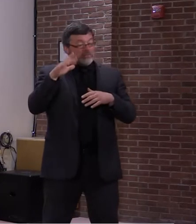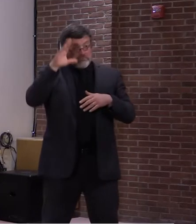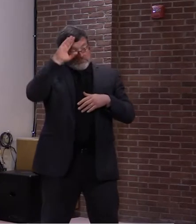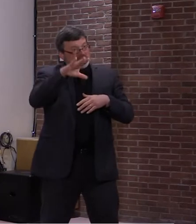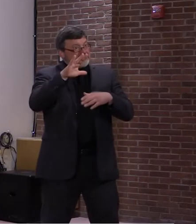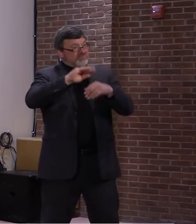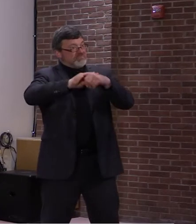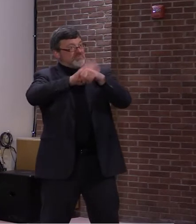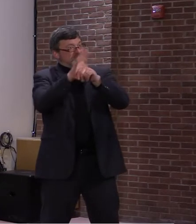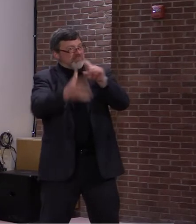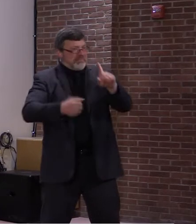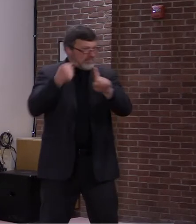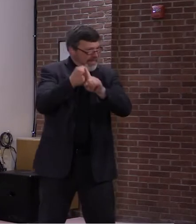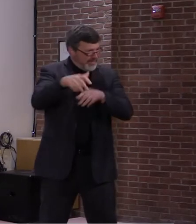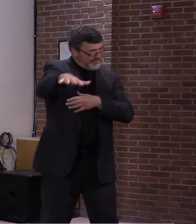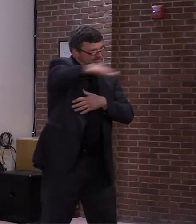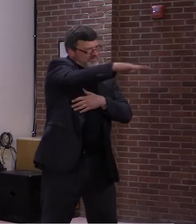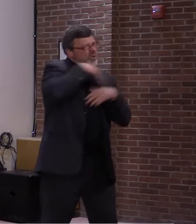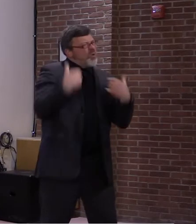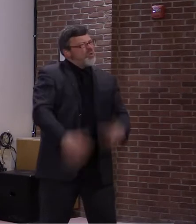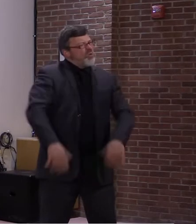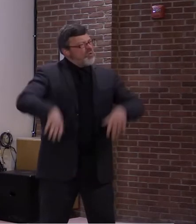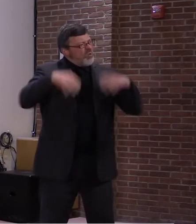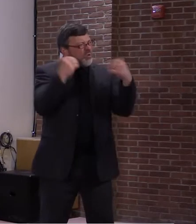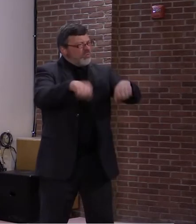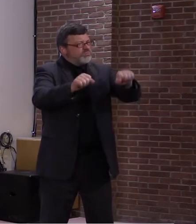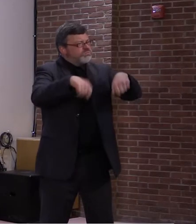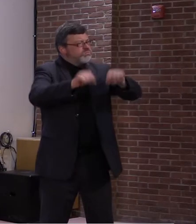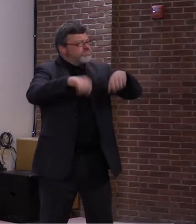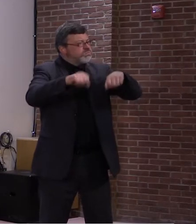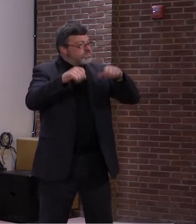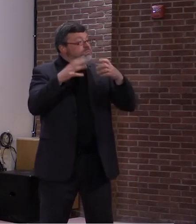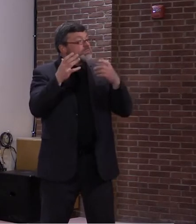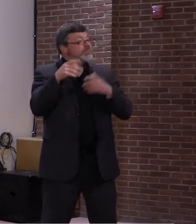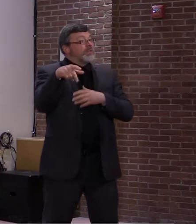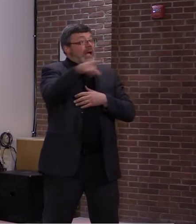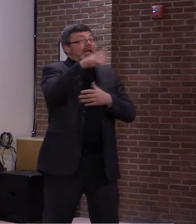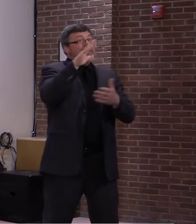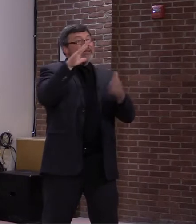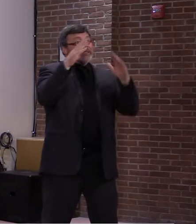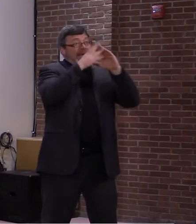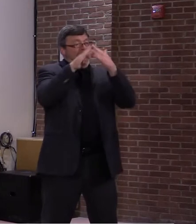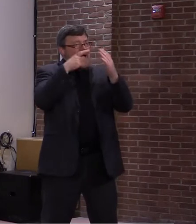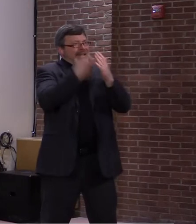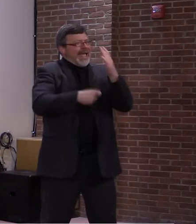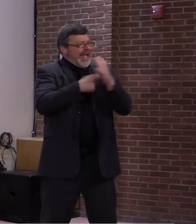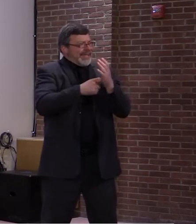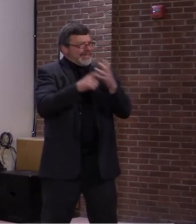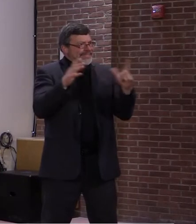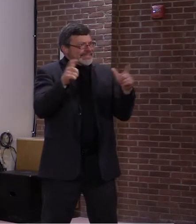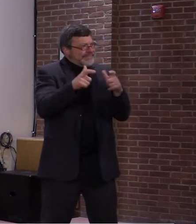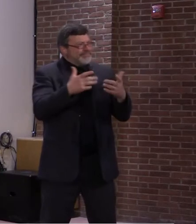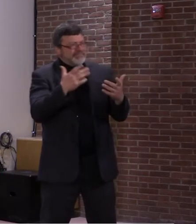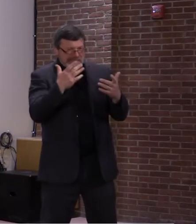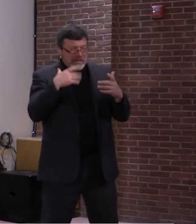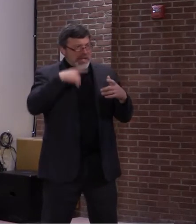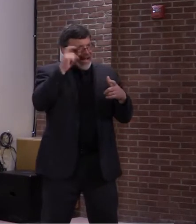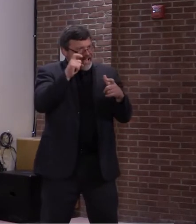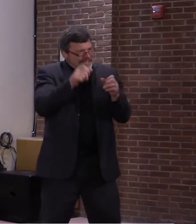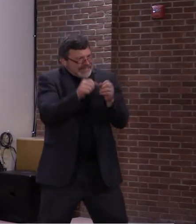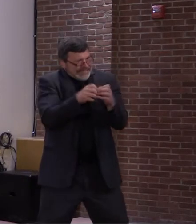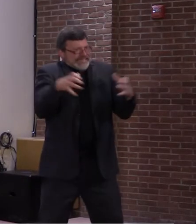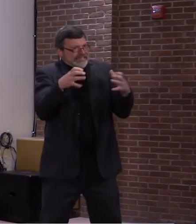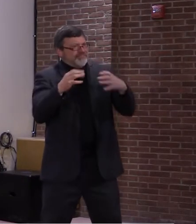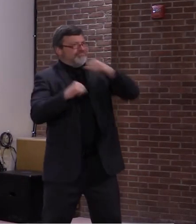a town's tax base, and will enhance an opportunity for all in a region. Projects will bring